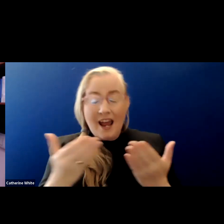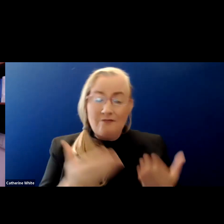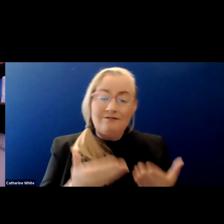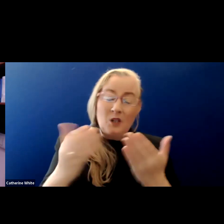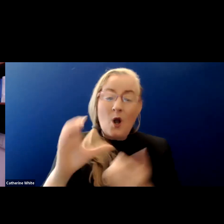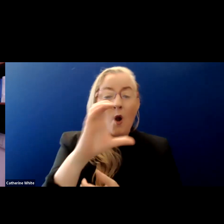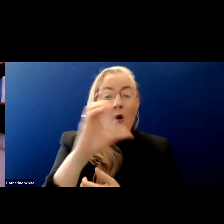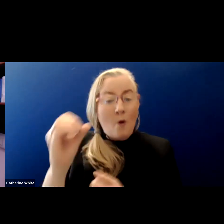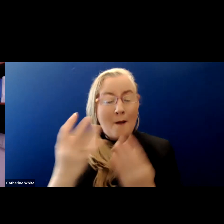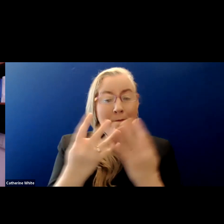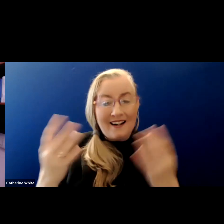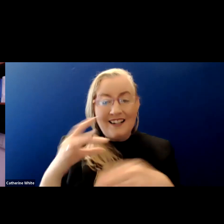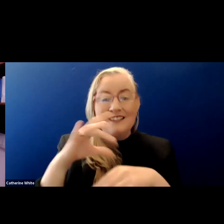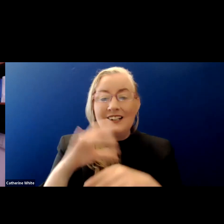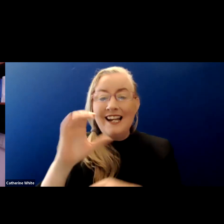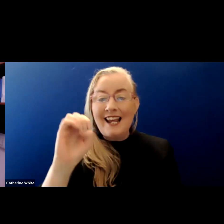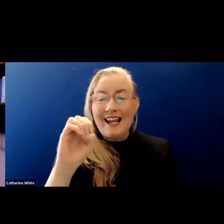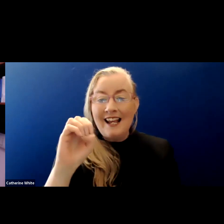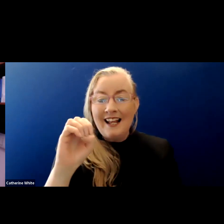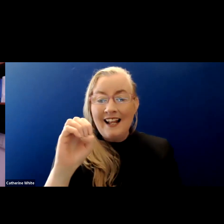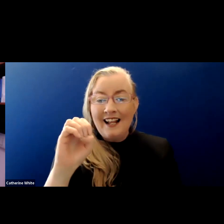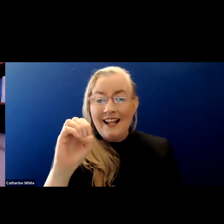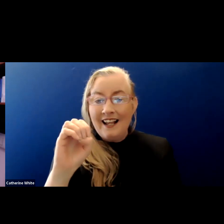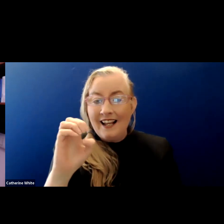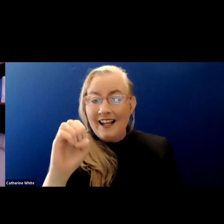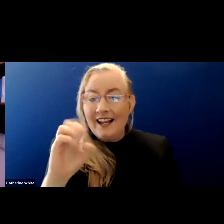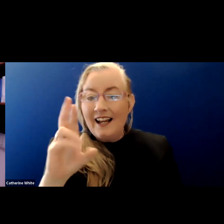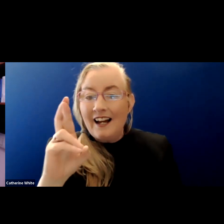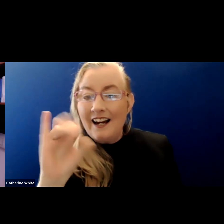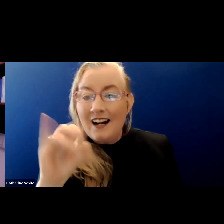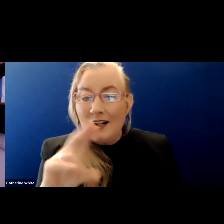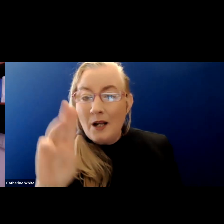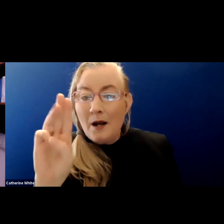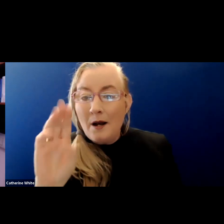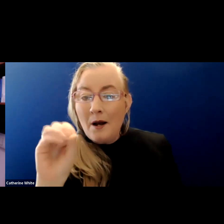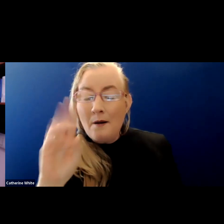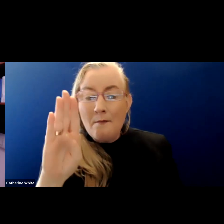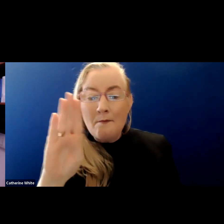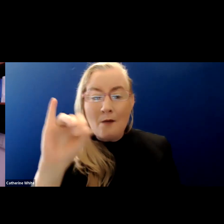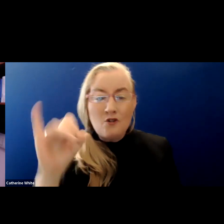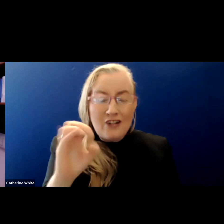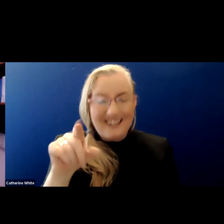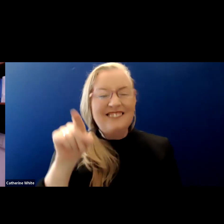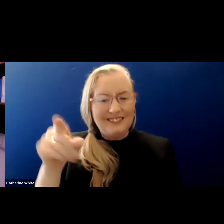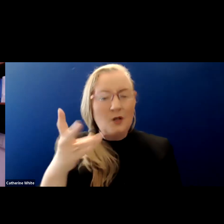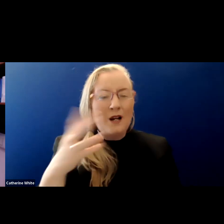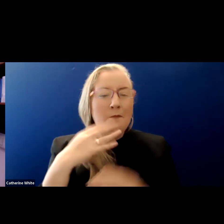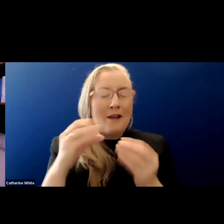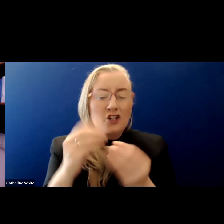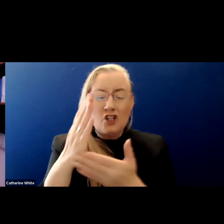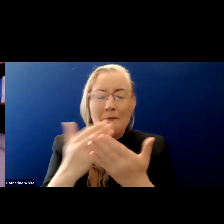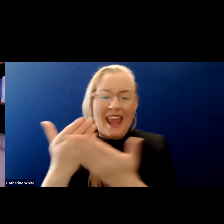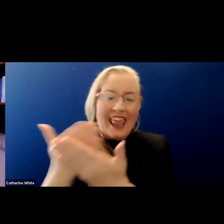co-panelists, beginning with Dr. Aaron Pubg, who will offer their thoughts and reflections on these developments, including some of the legal and